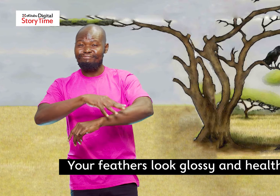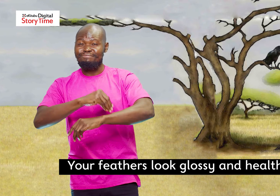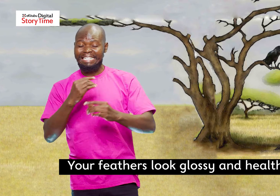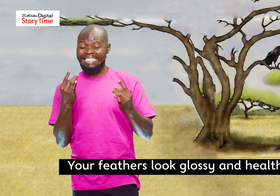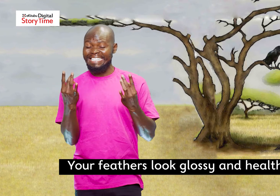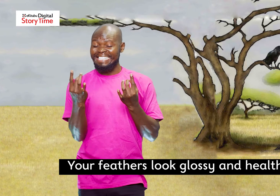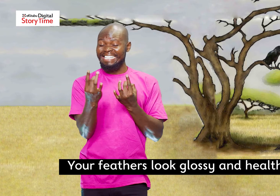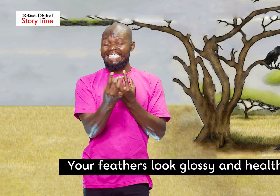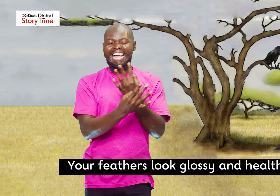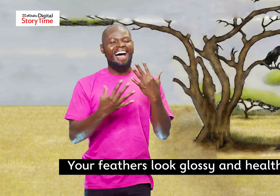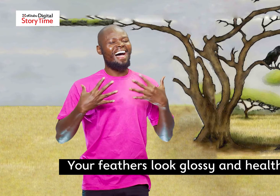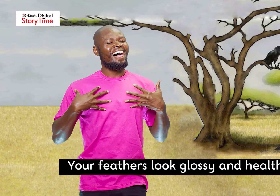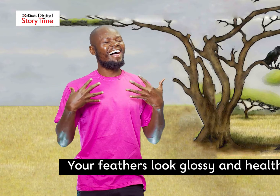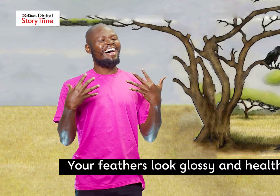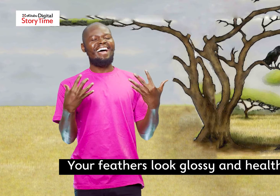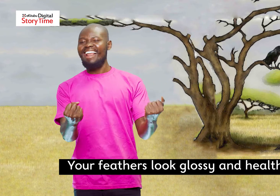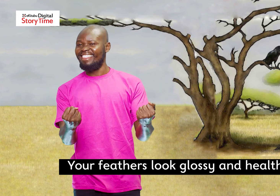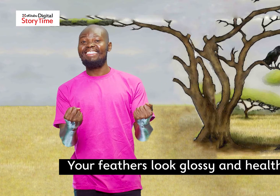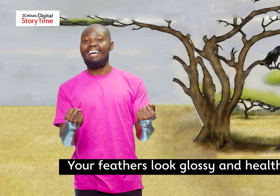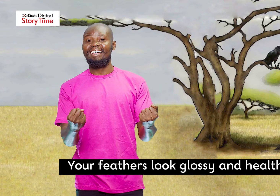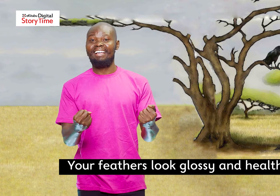Your feathers look glossy and healthy.